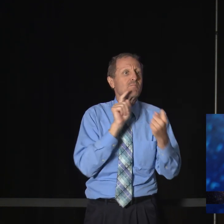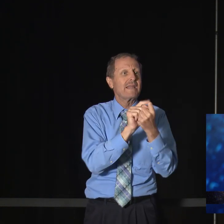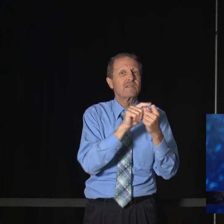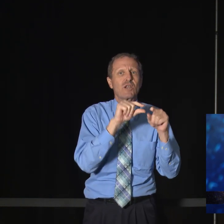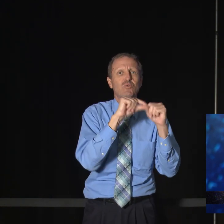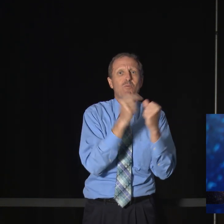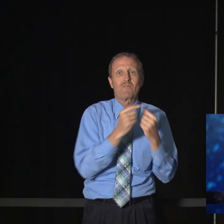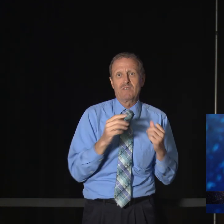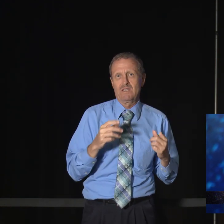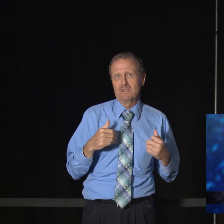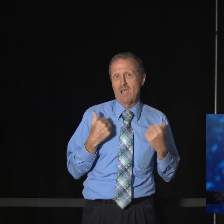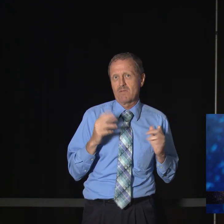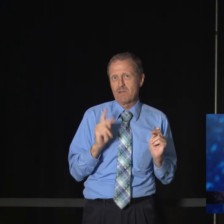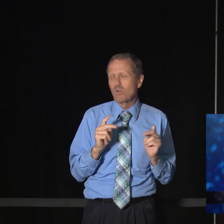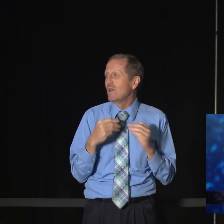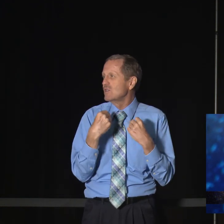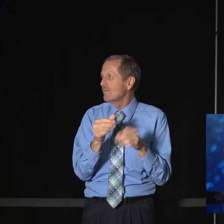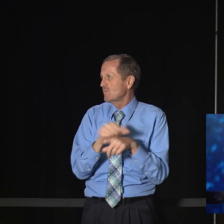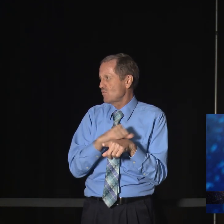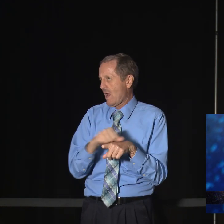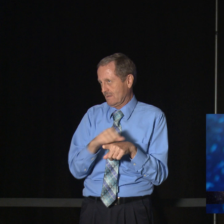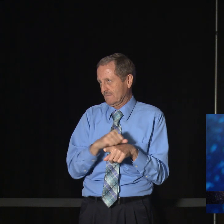people to give them some training.